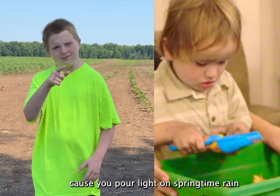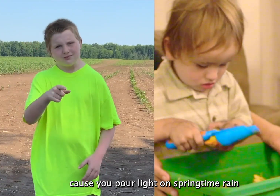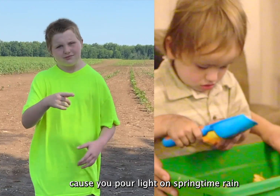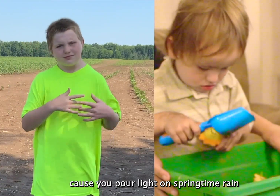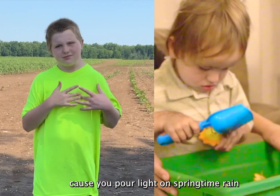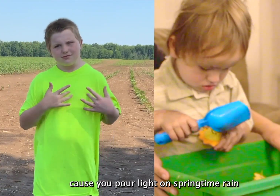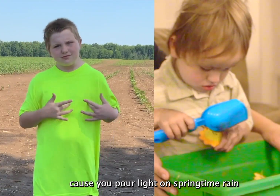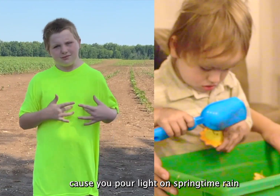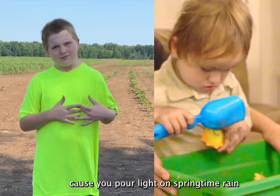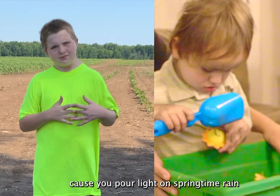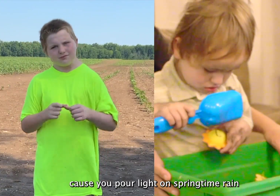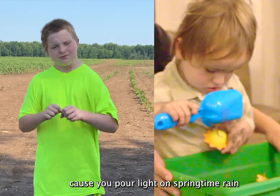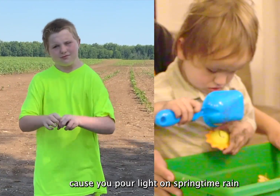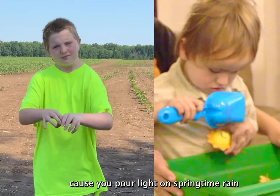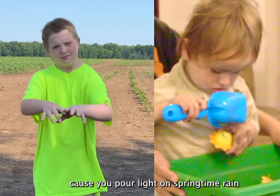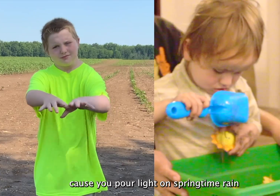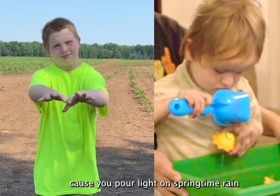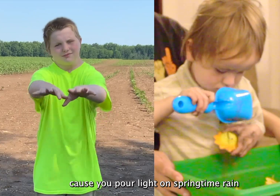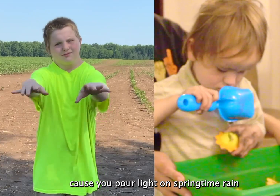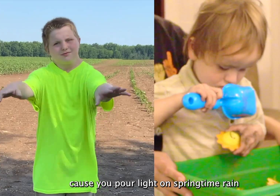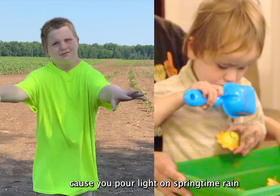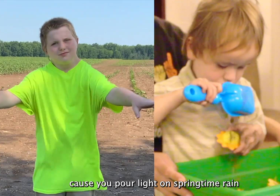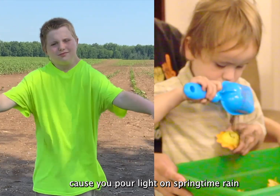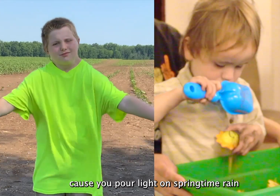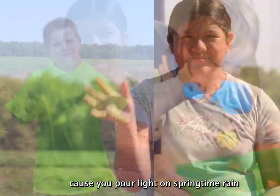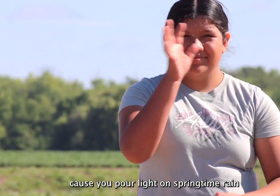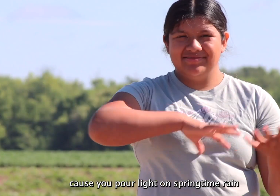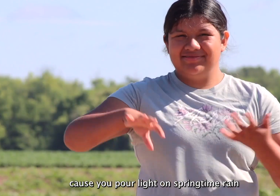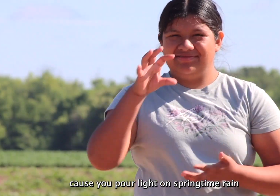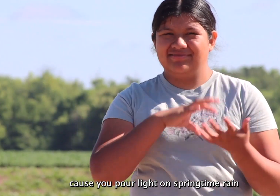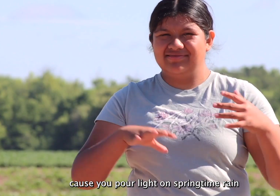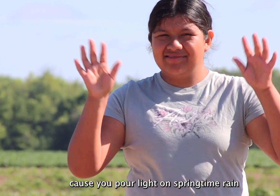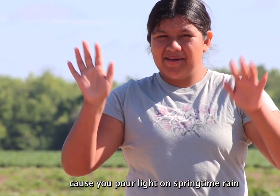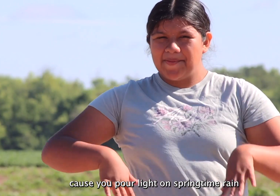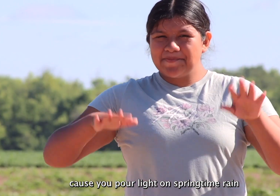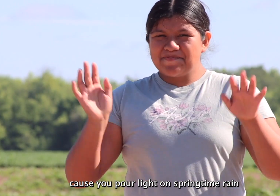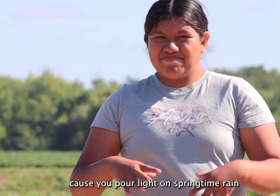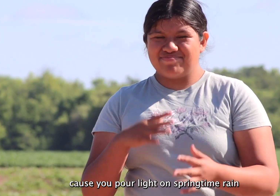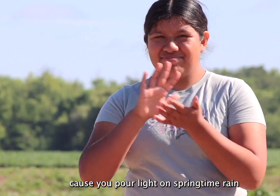'Cause you pour light on springtime rain.